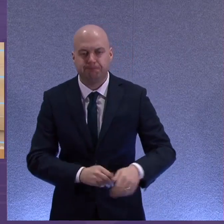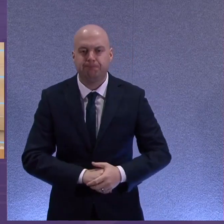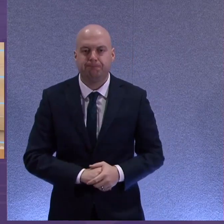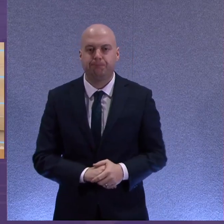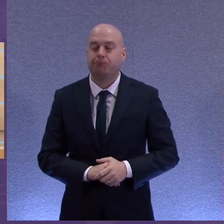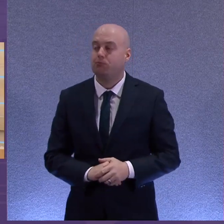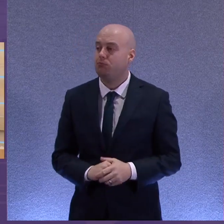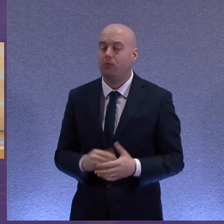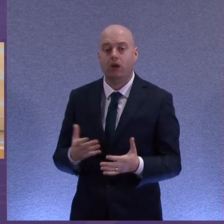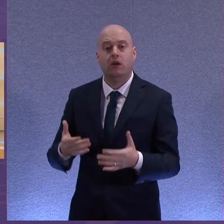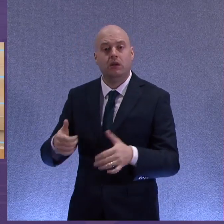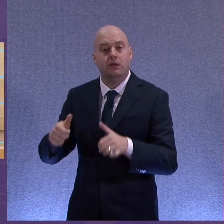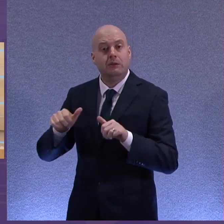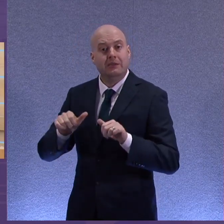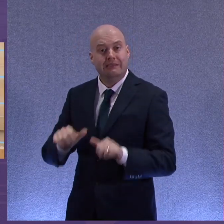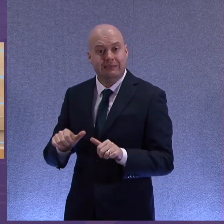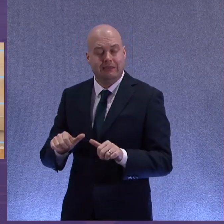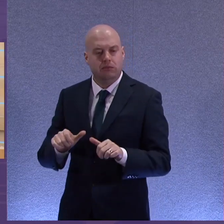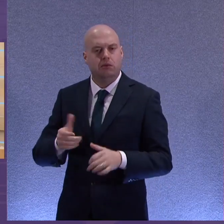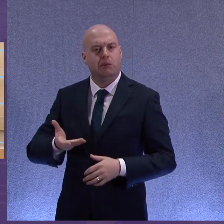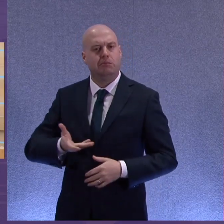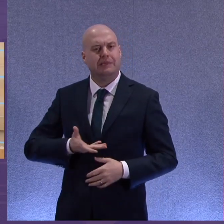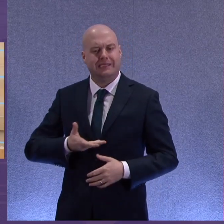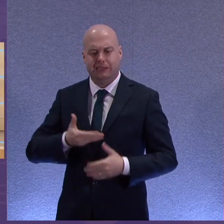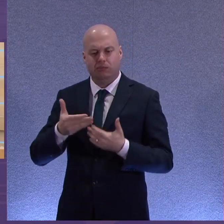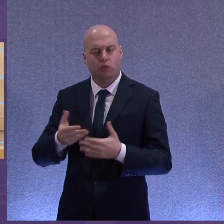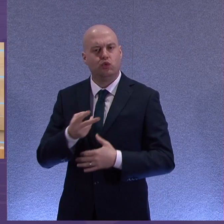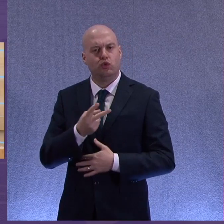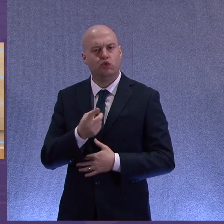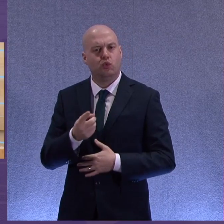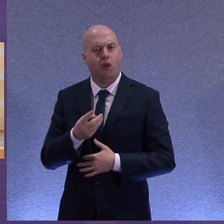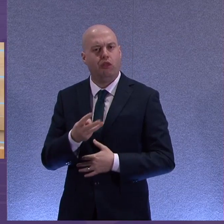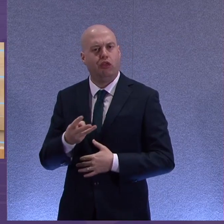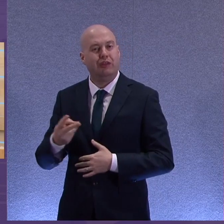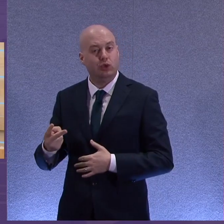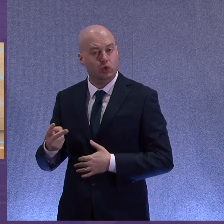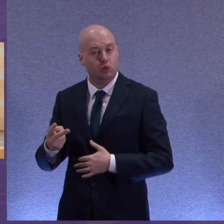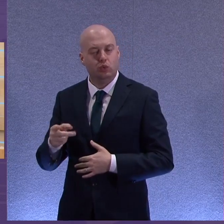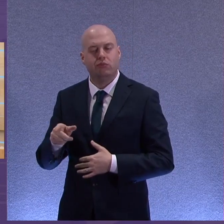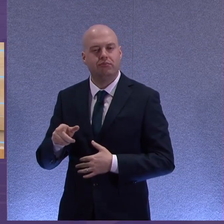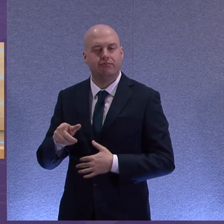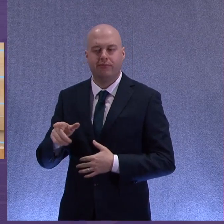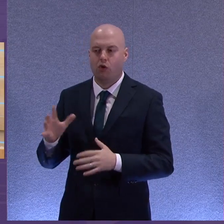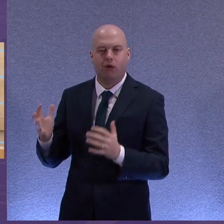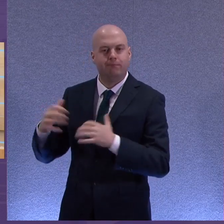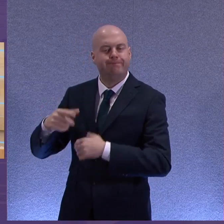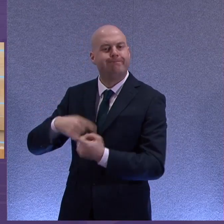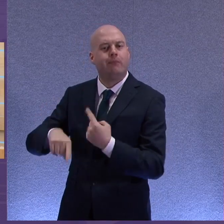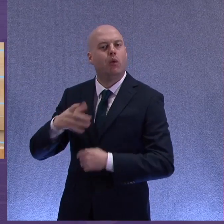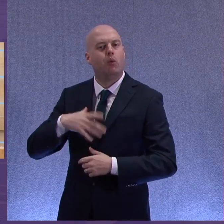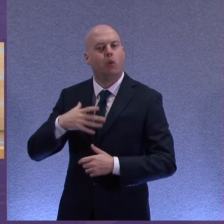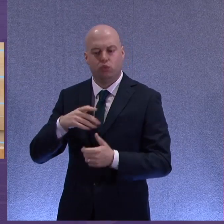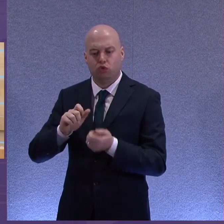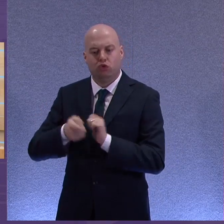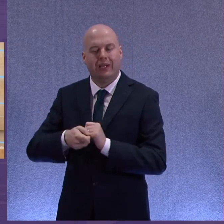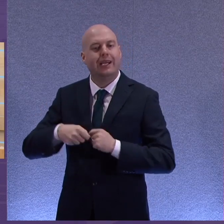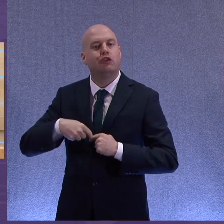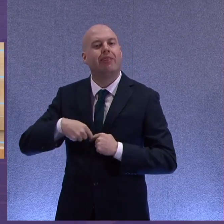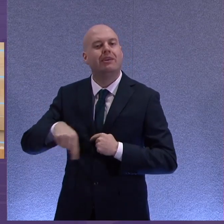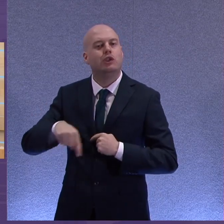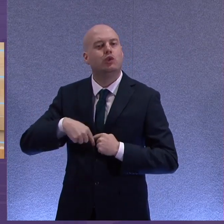The next item of business is consideration of business motion 21332 on behalf of the Bureau setting out changes to this week's